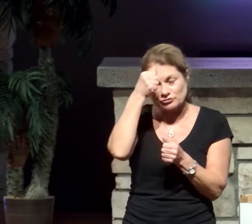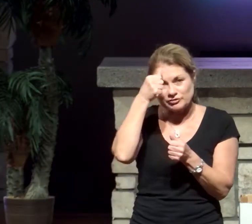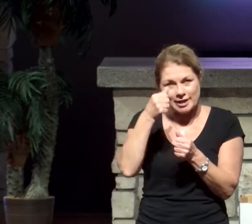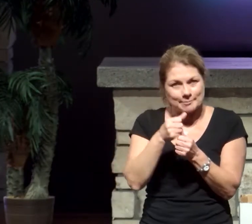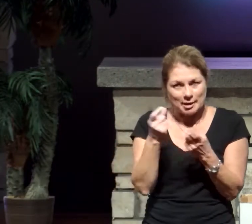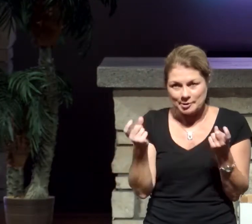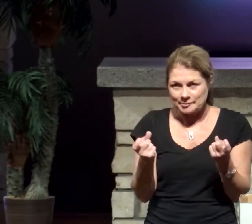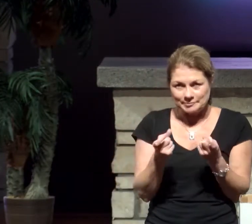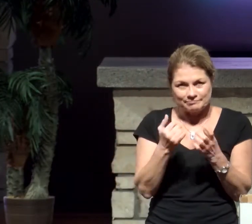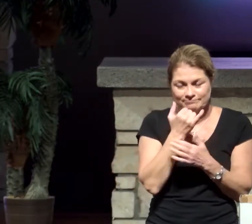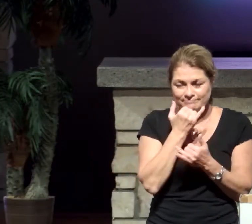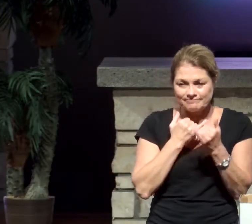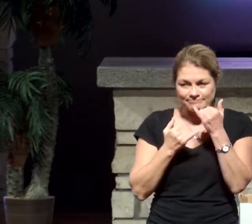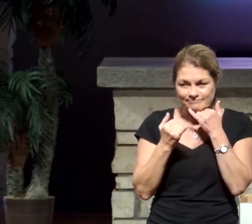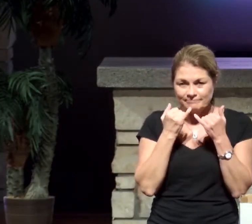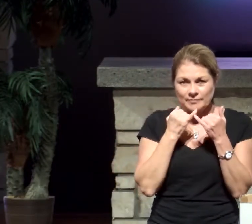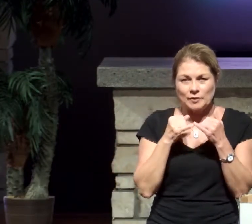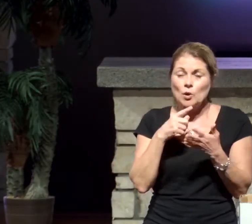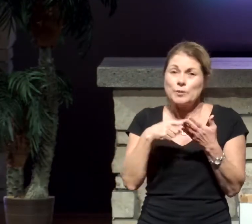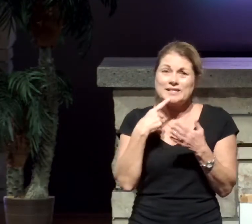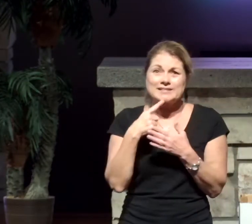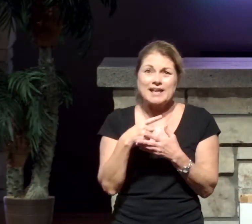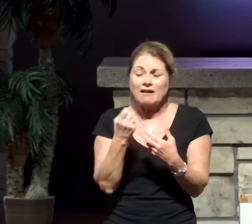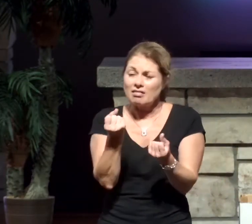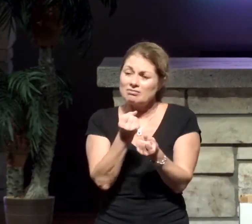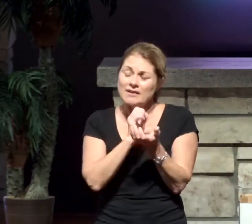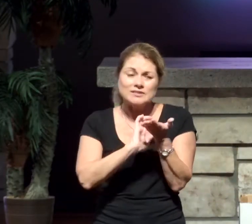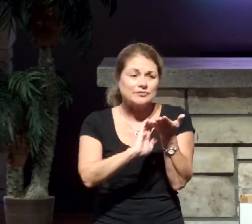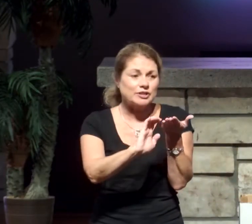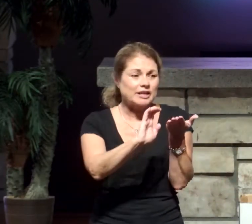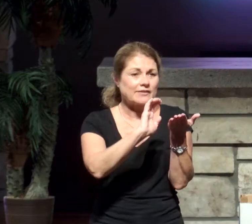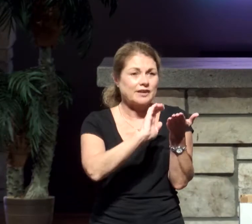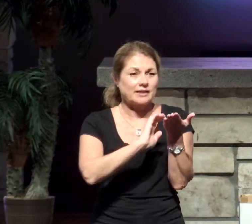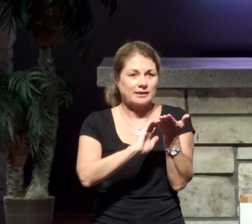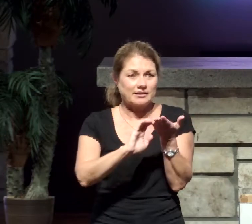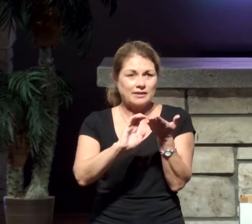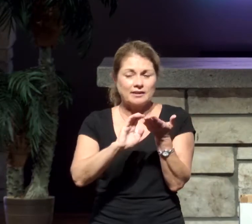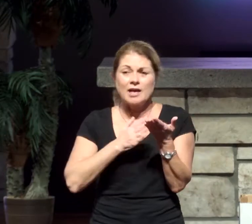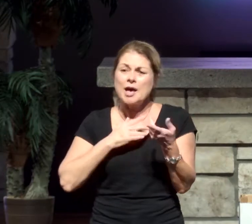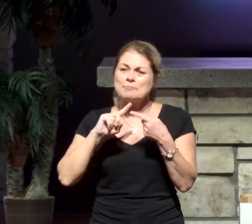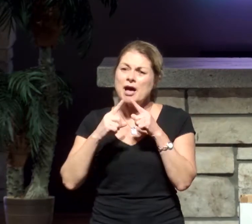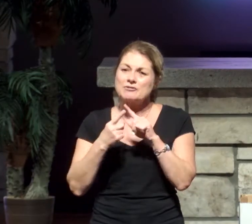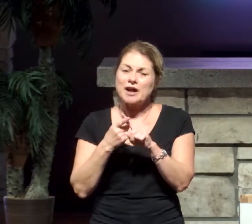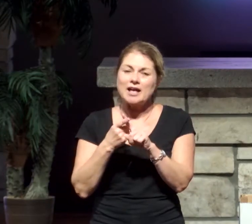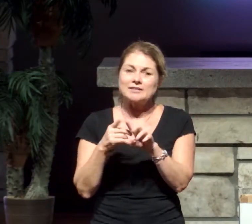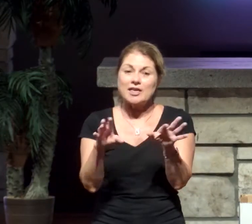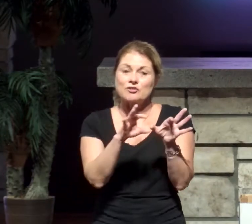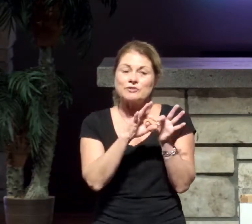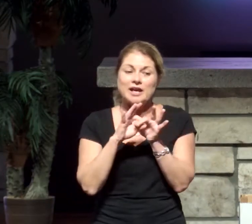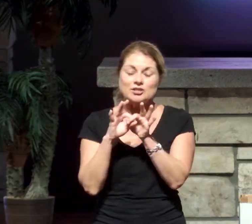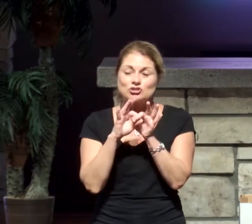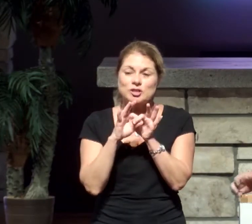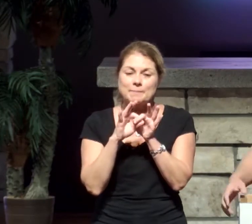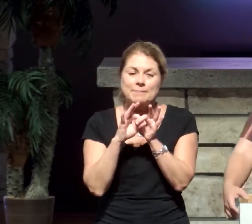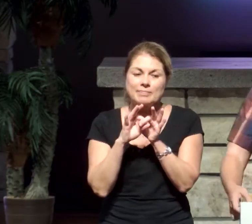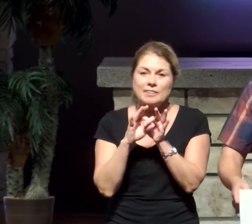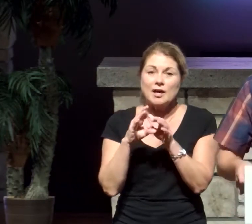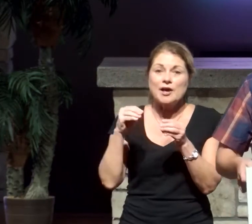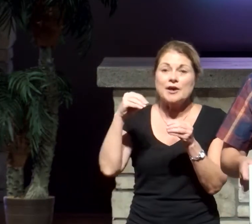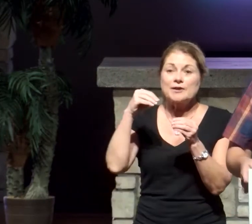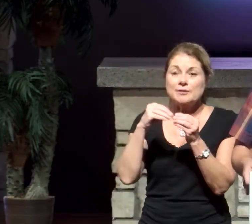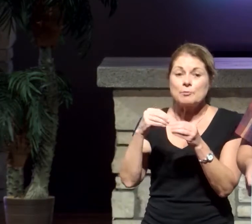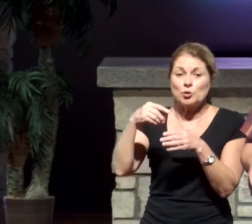wrongs, what he's saying is that love is forgiving. And friends, here's the relationship between the two. The more we put into